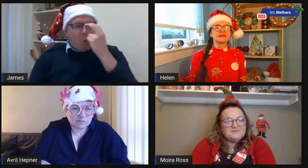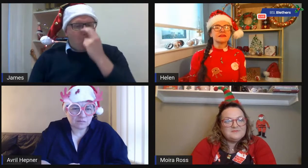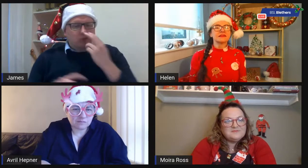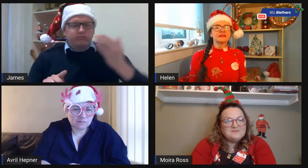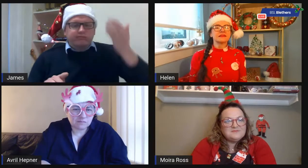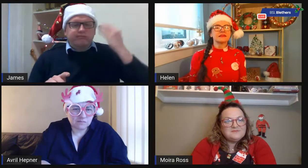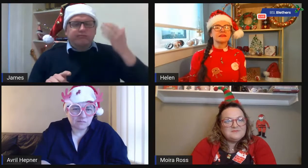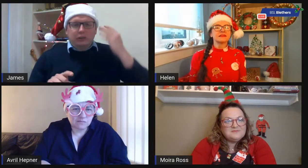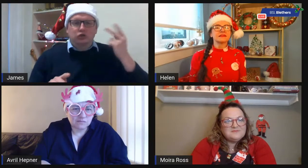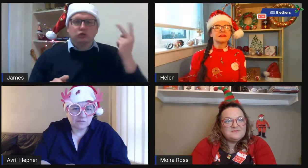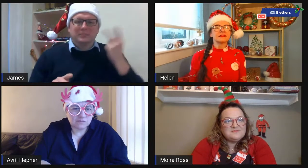Absolutely.